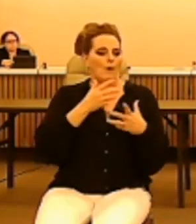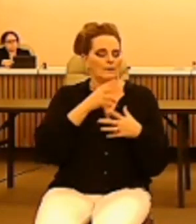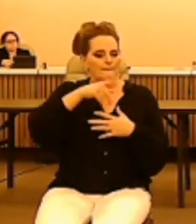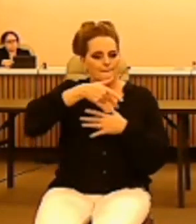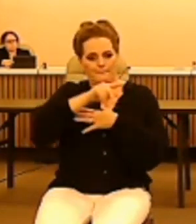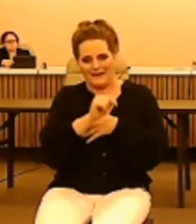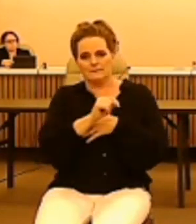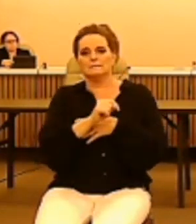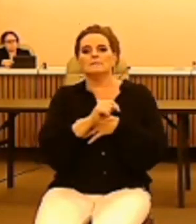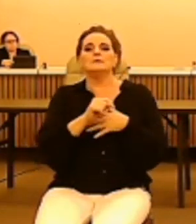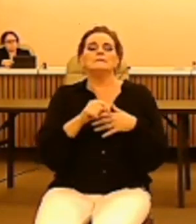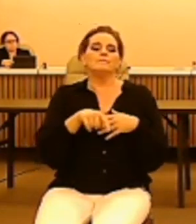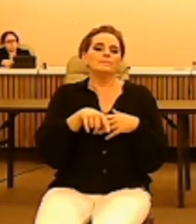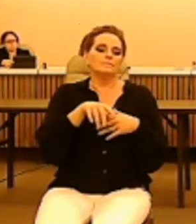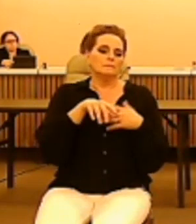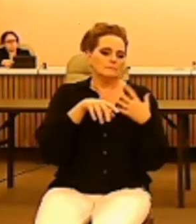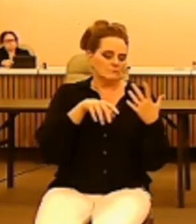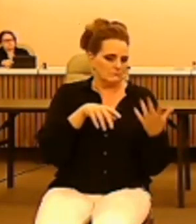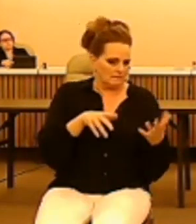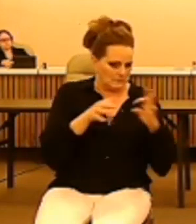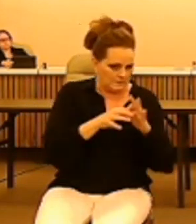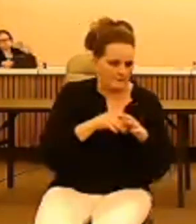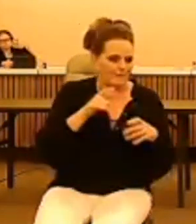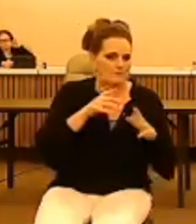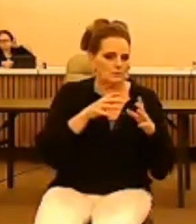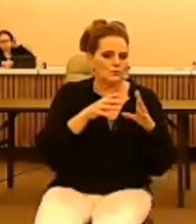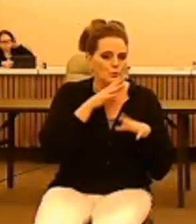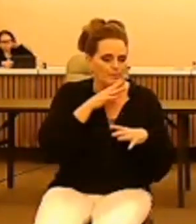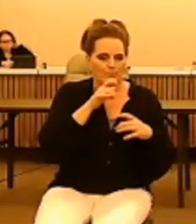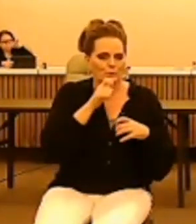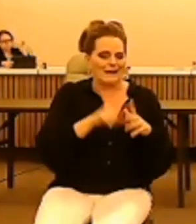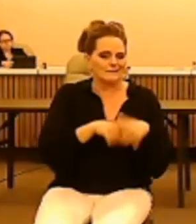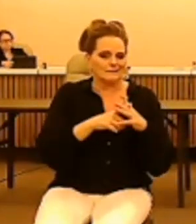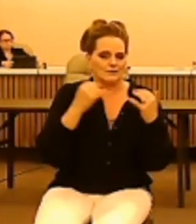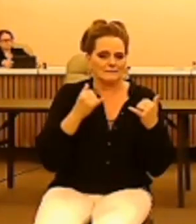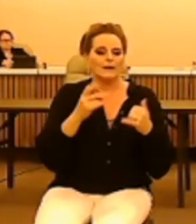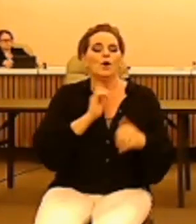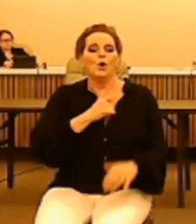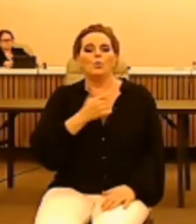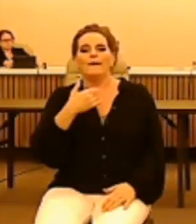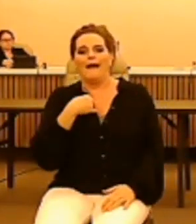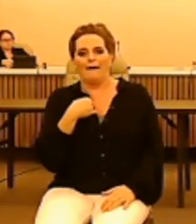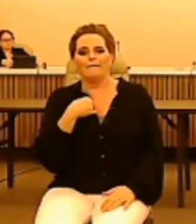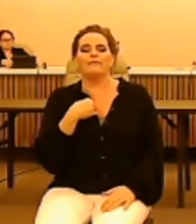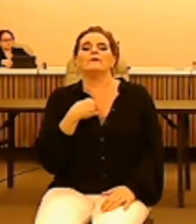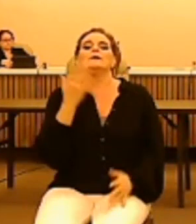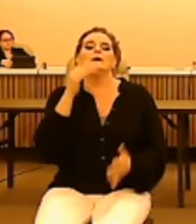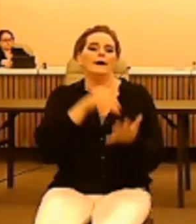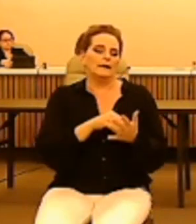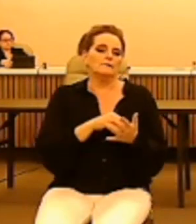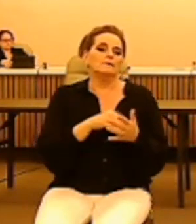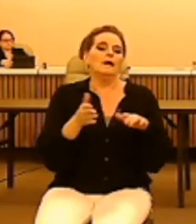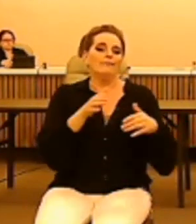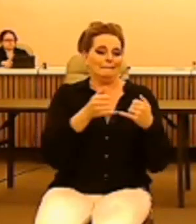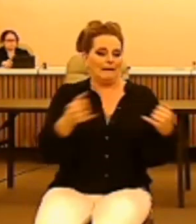speak. But like I said, we're not going to be enacting this today. We actually have, again, the deadline for